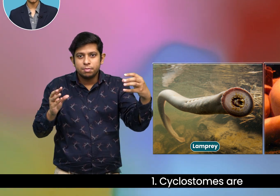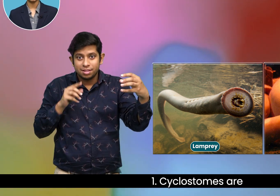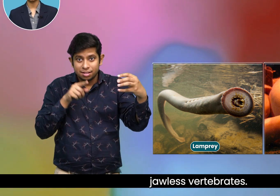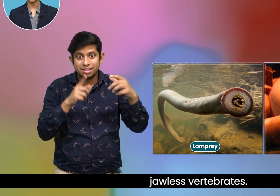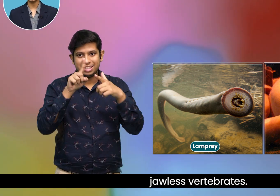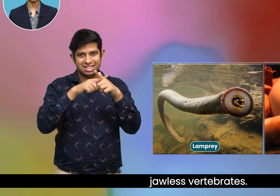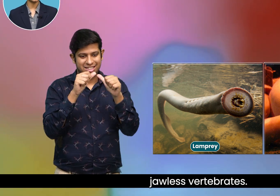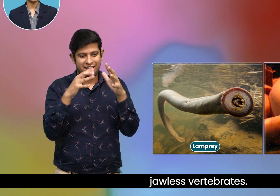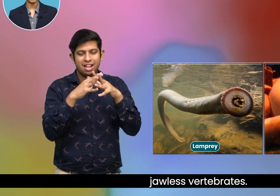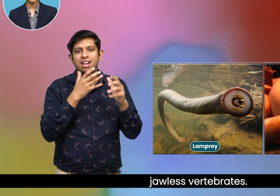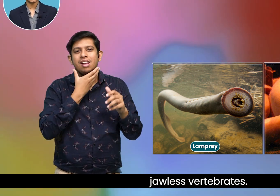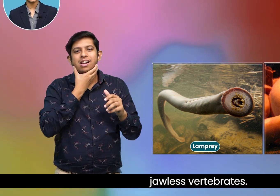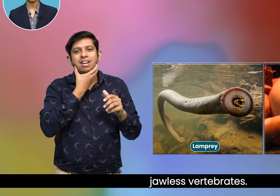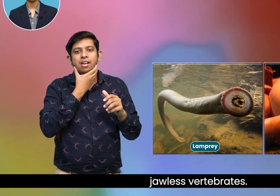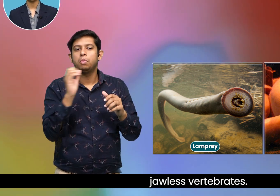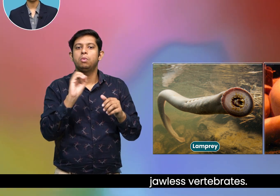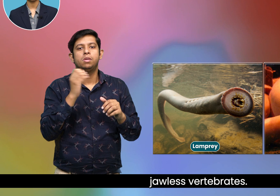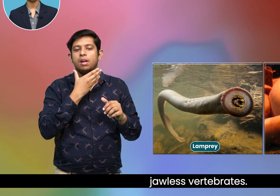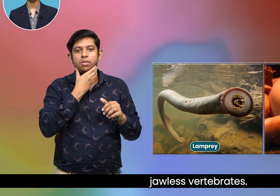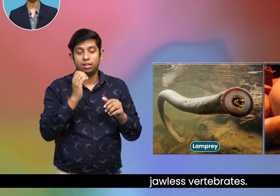Cyclostomes are jawless vertebrates.